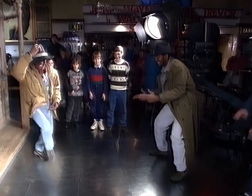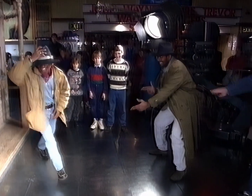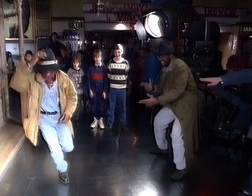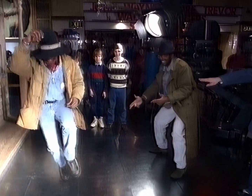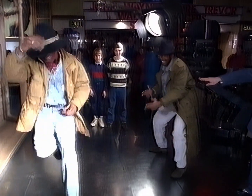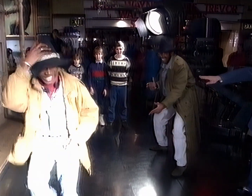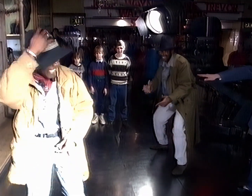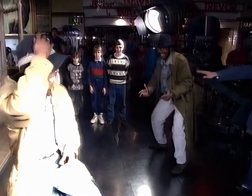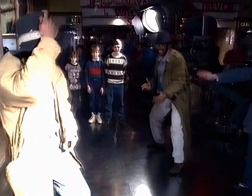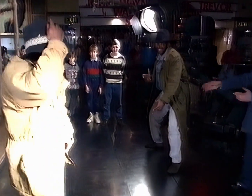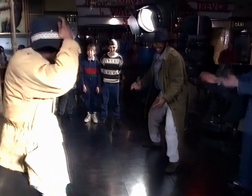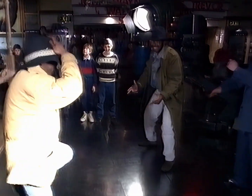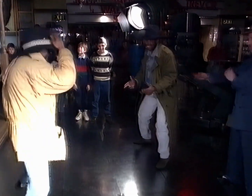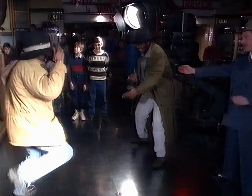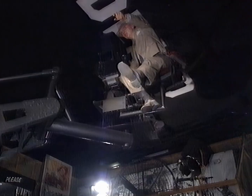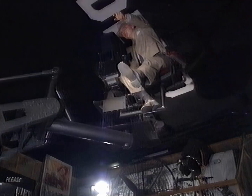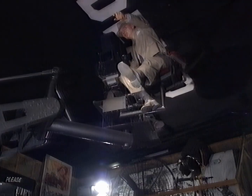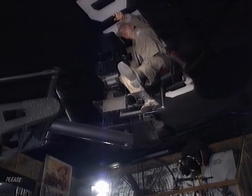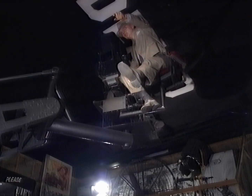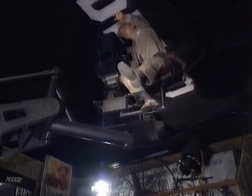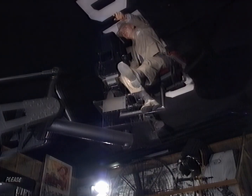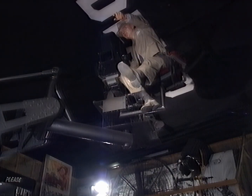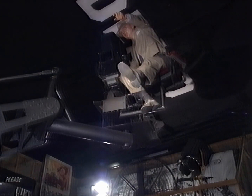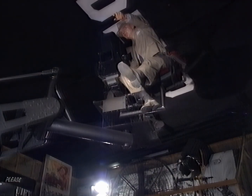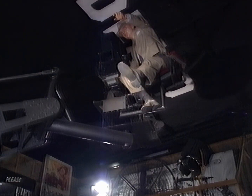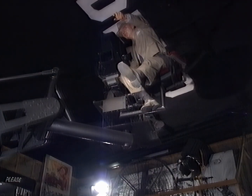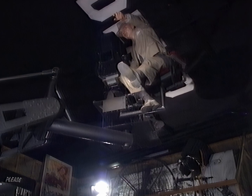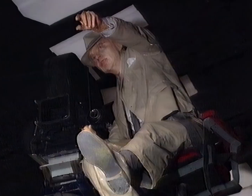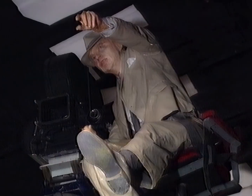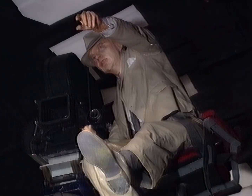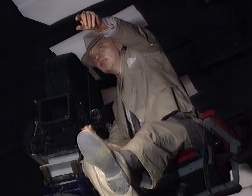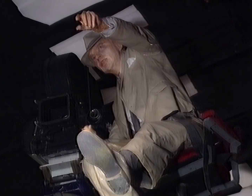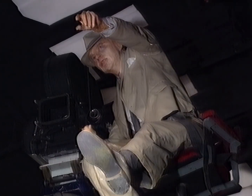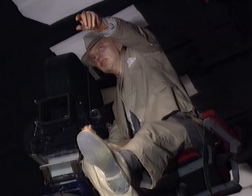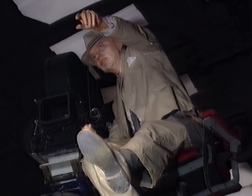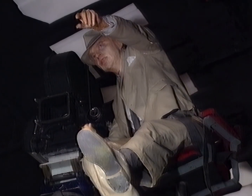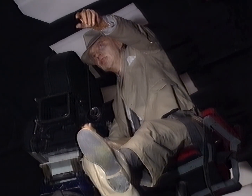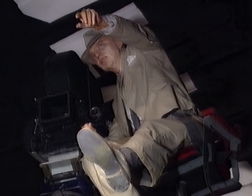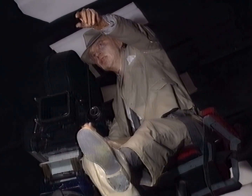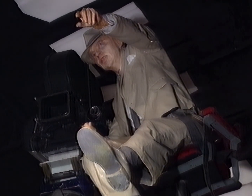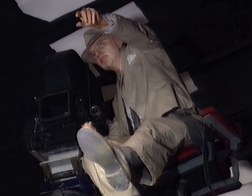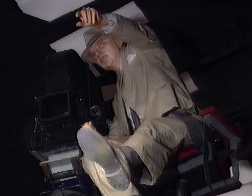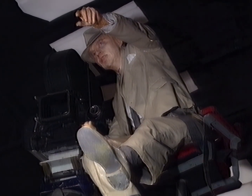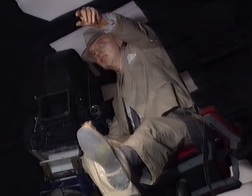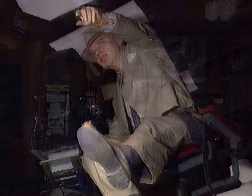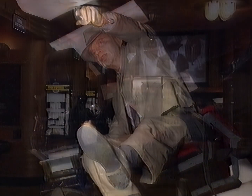there to stay, dance around, up and down, you're doing good. Keep it going.